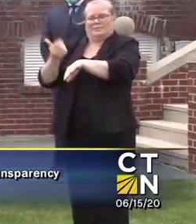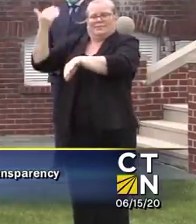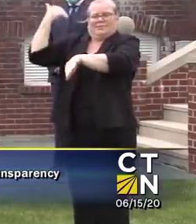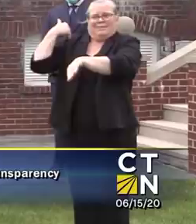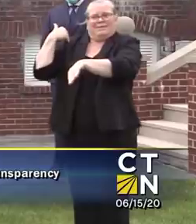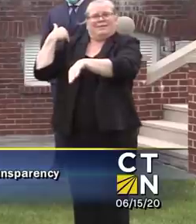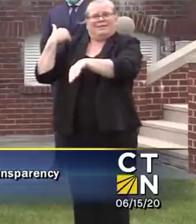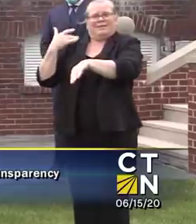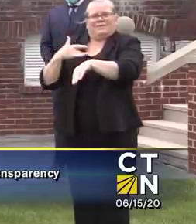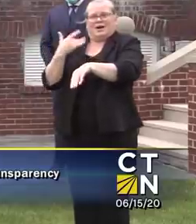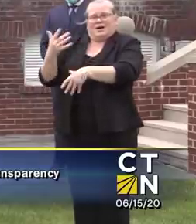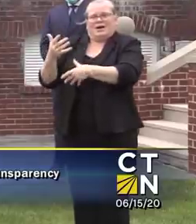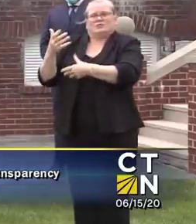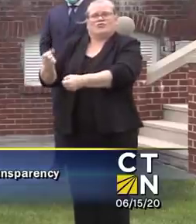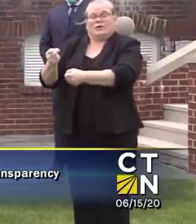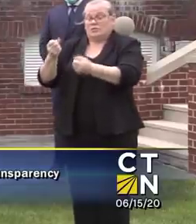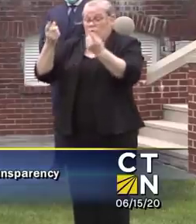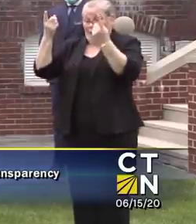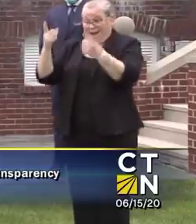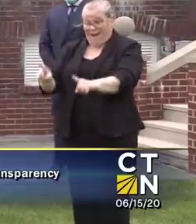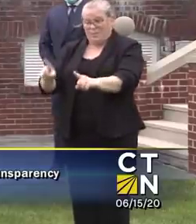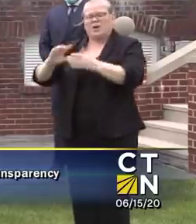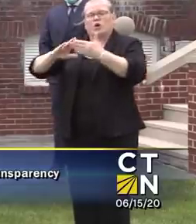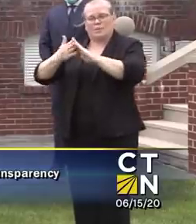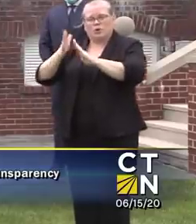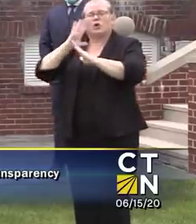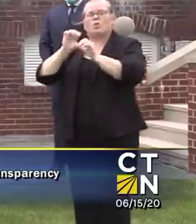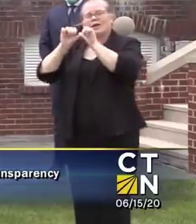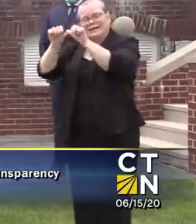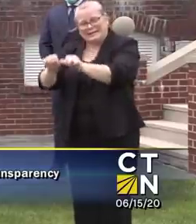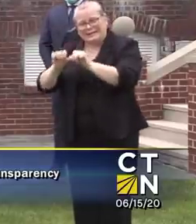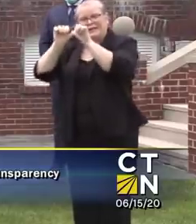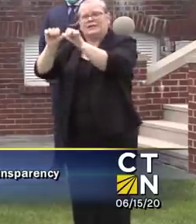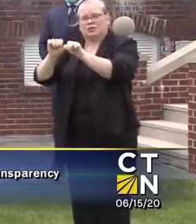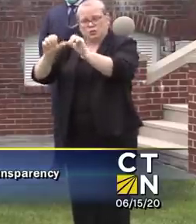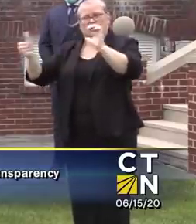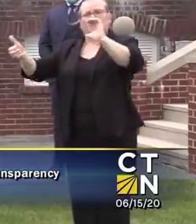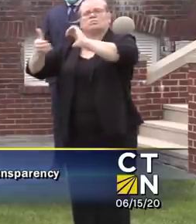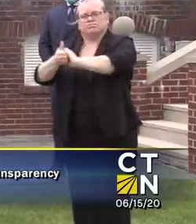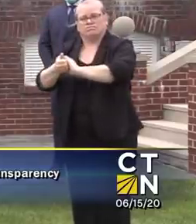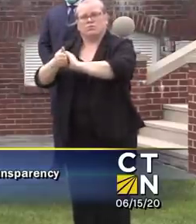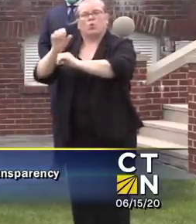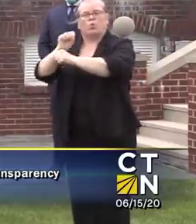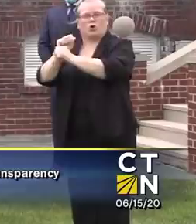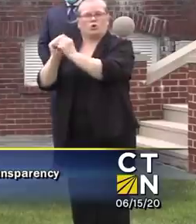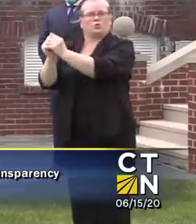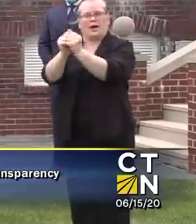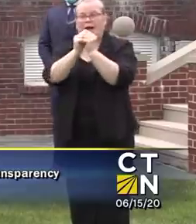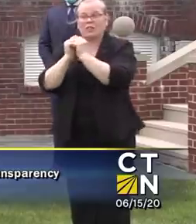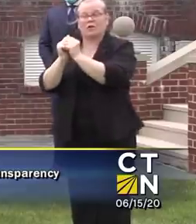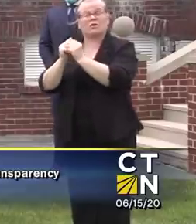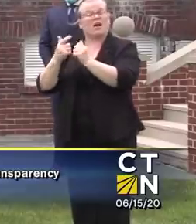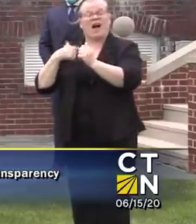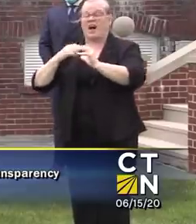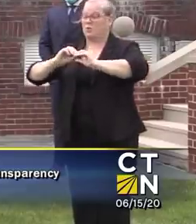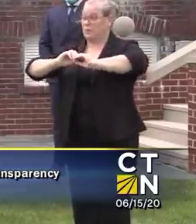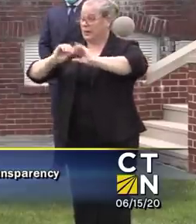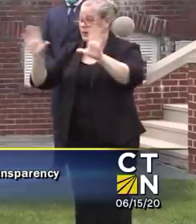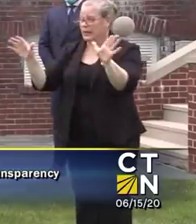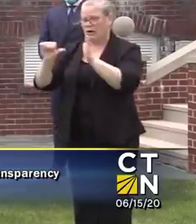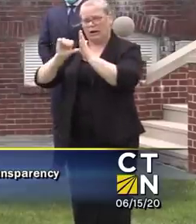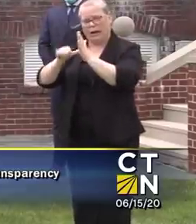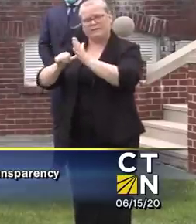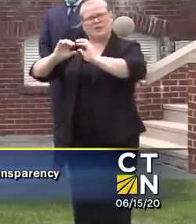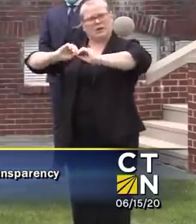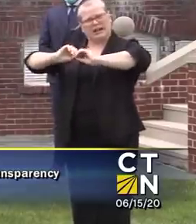the community has been working together. And let me make very clear that there's no room at all, not